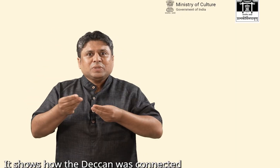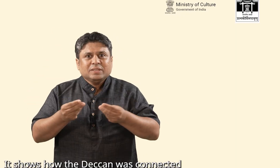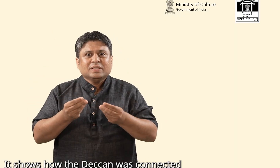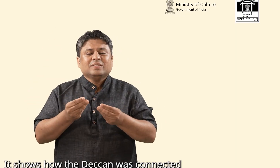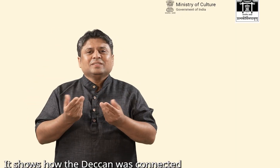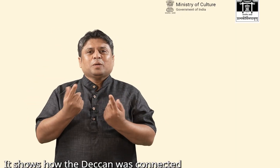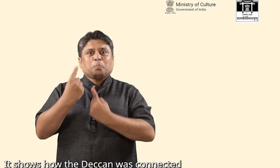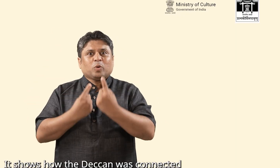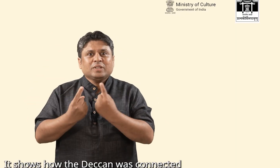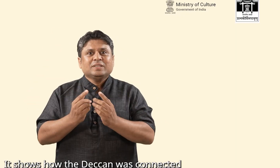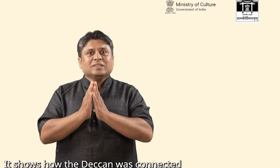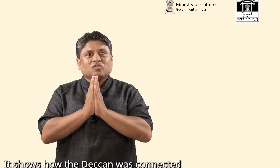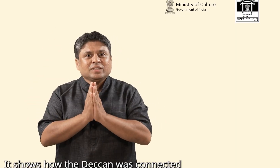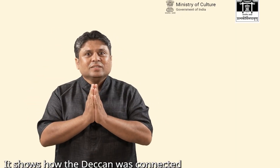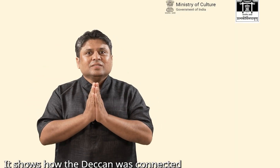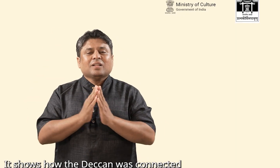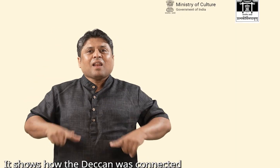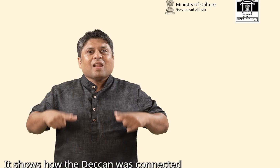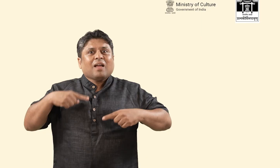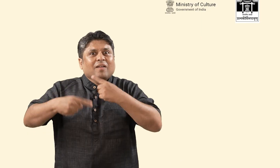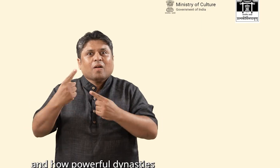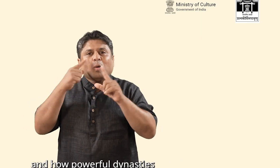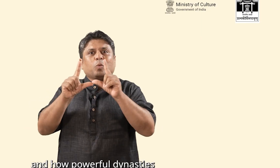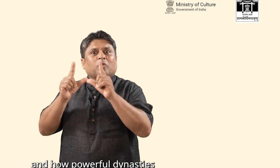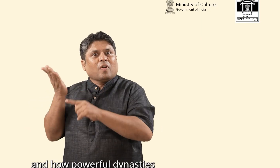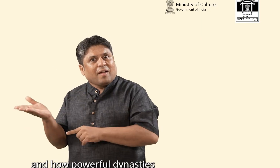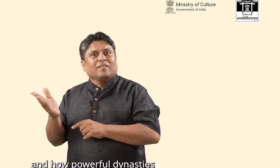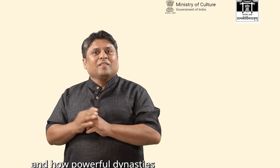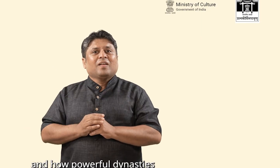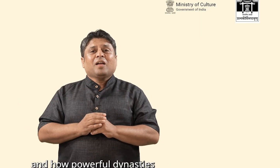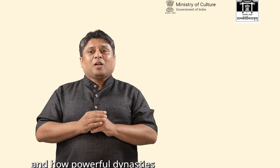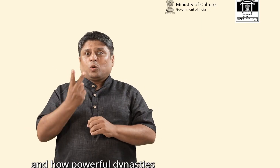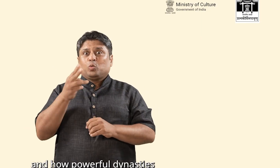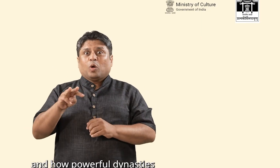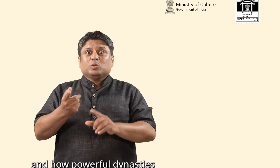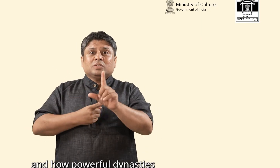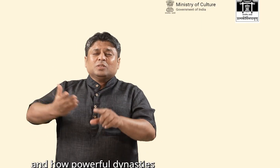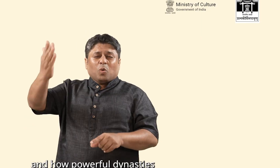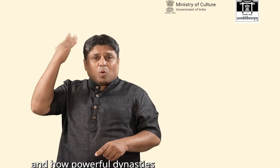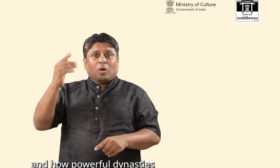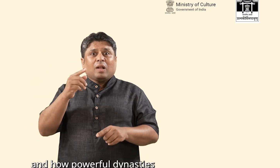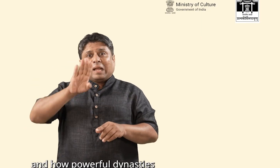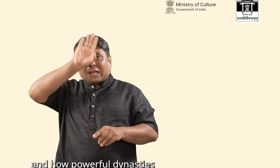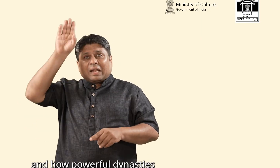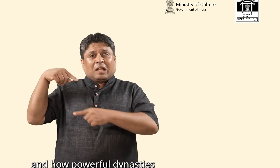the Deccan was connected to global trade networks and how powerful dynasties used such routes to control